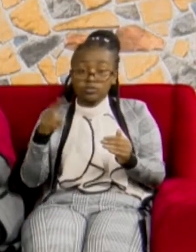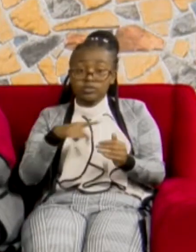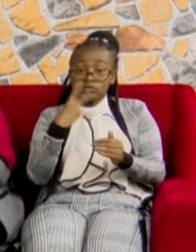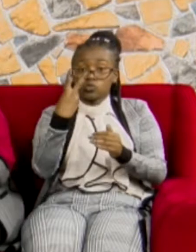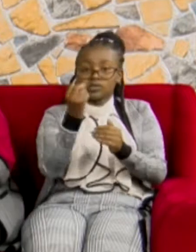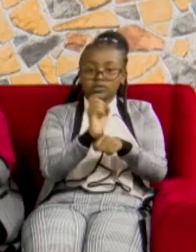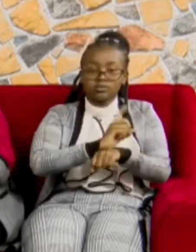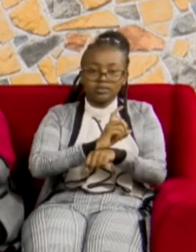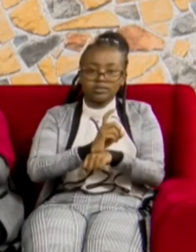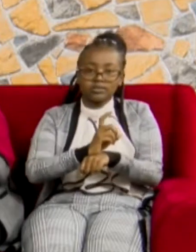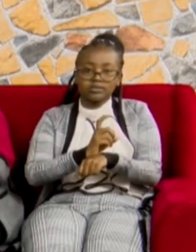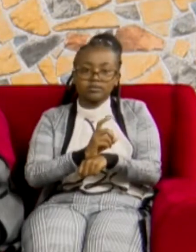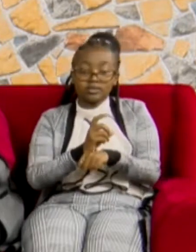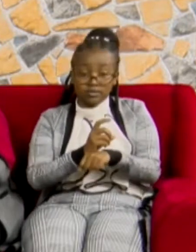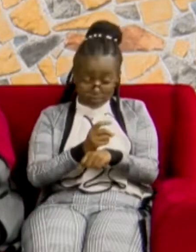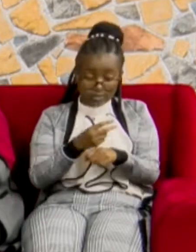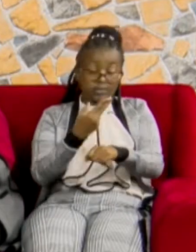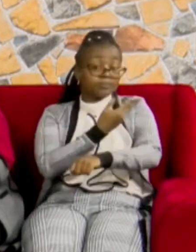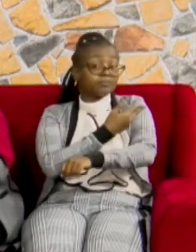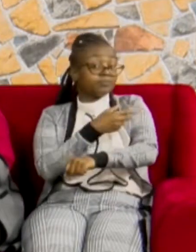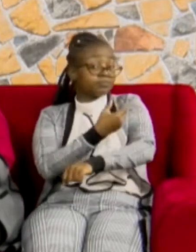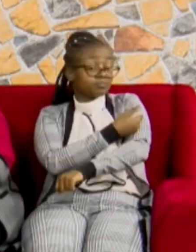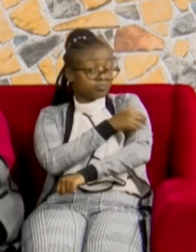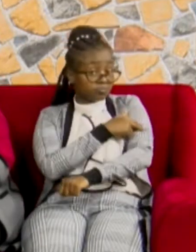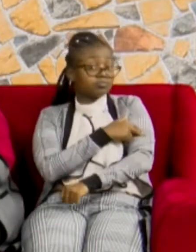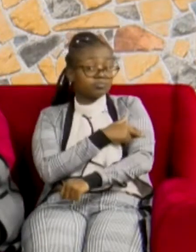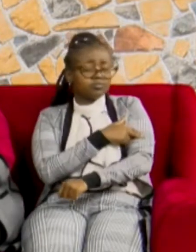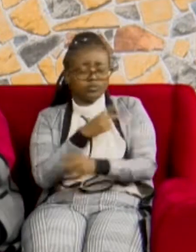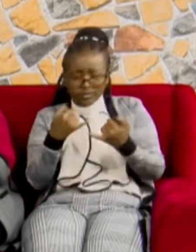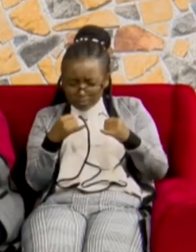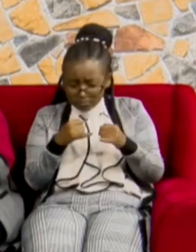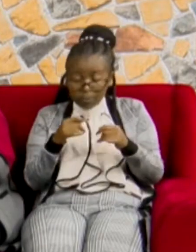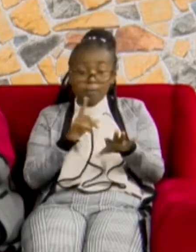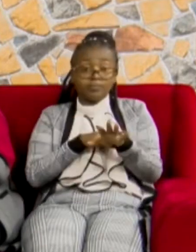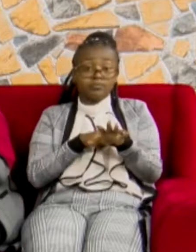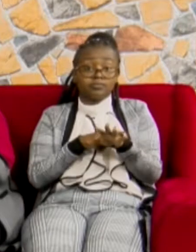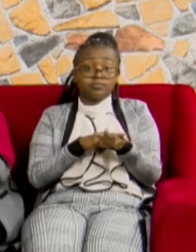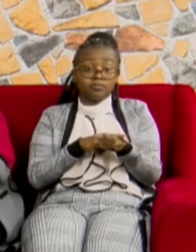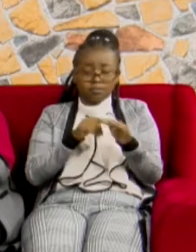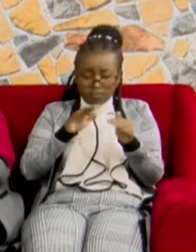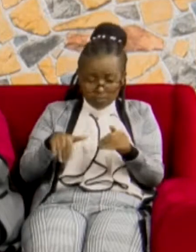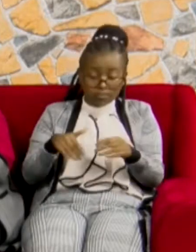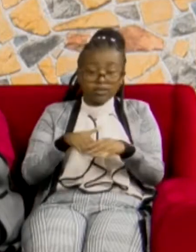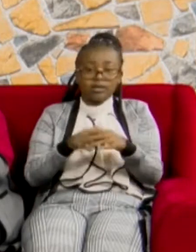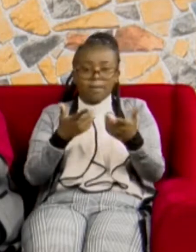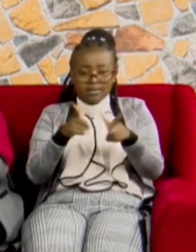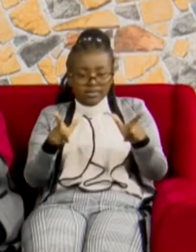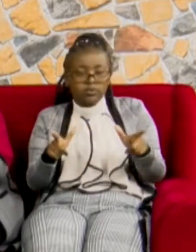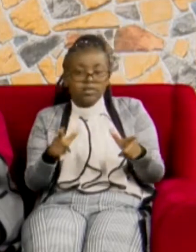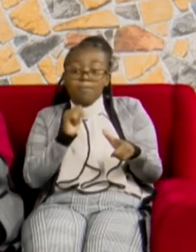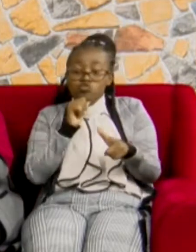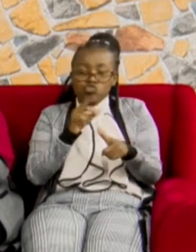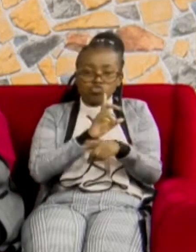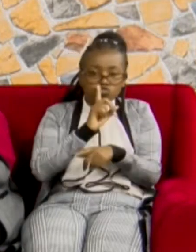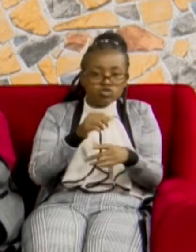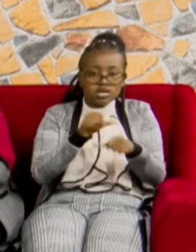20 minutes with your patient. So can you spend those 10 minutes trying to screen, especially when the mom says, there's a delay in the language, I'm not sure about